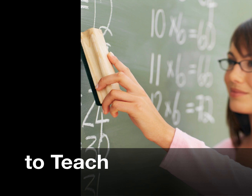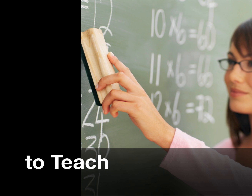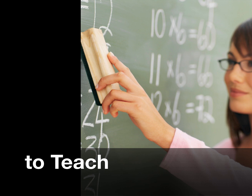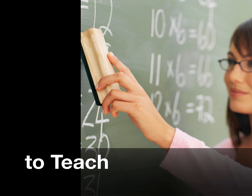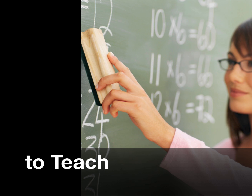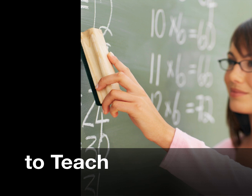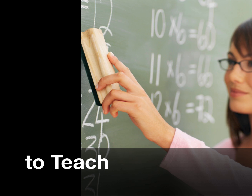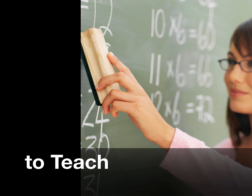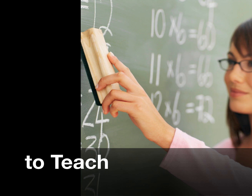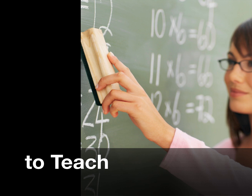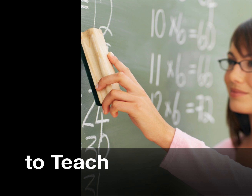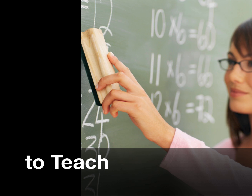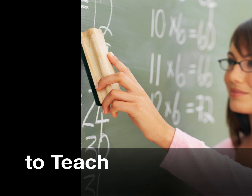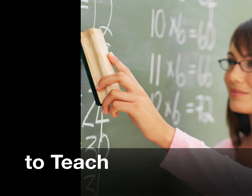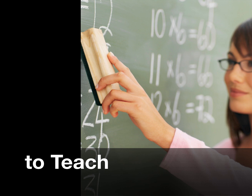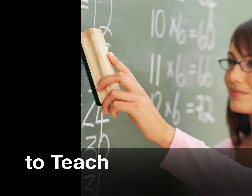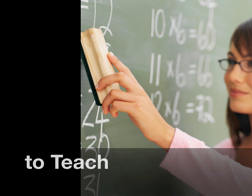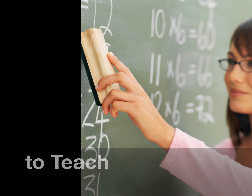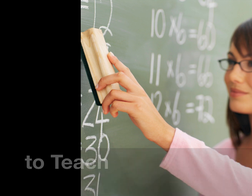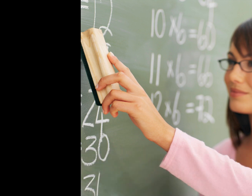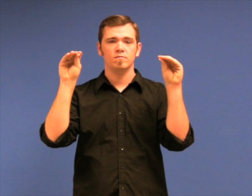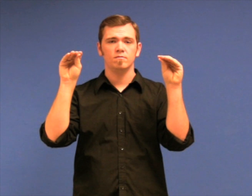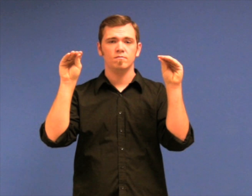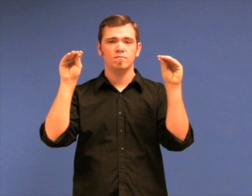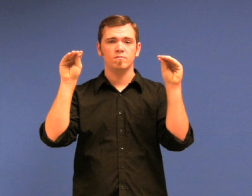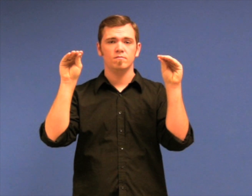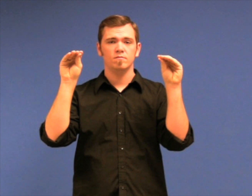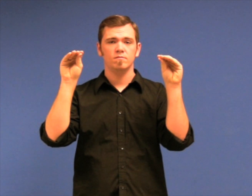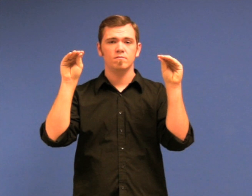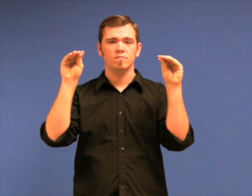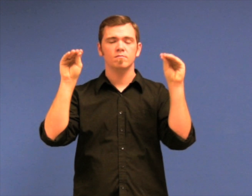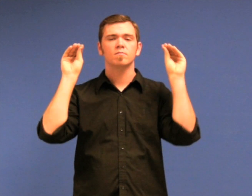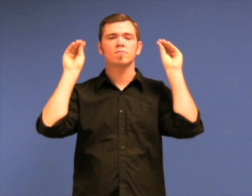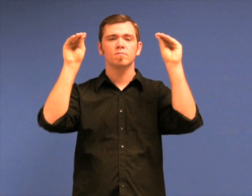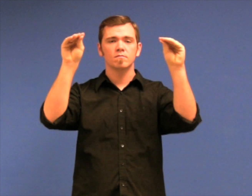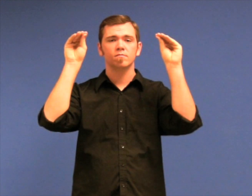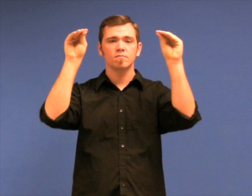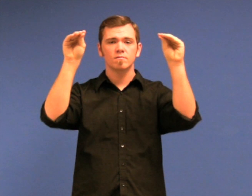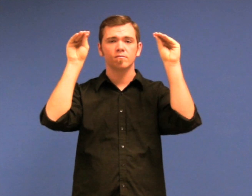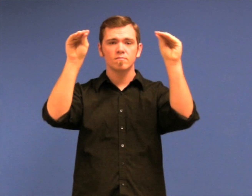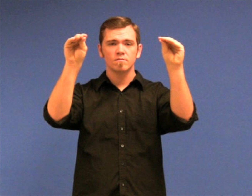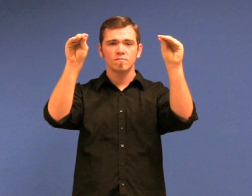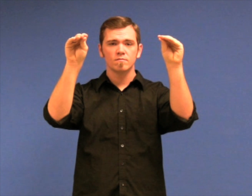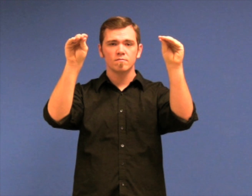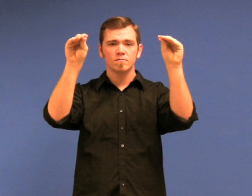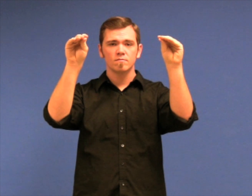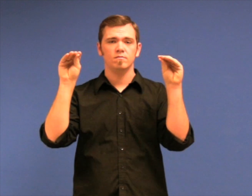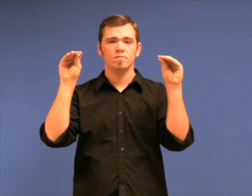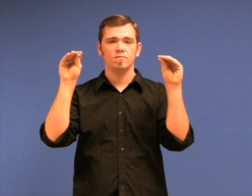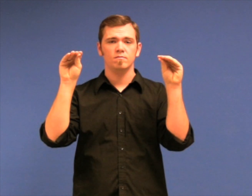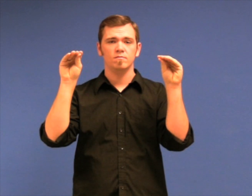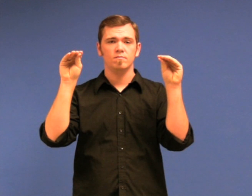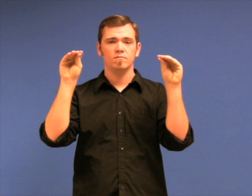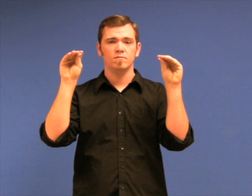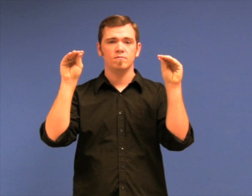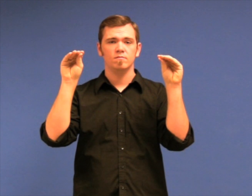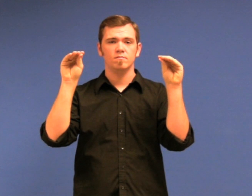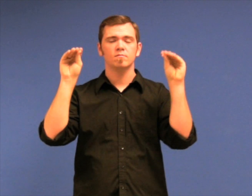now the sign for teach, or to teach, the verb, is teach. Like you're taking the information and you're putting it out of your